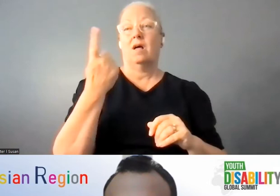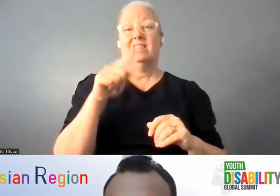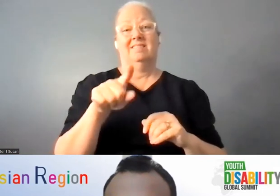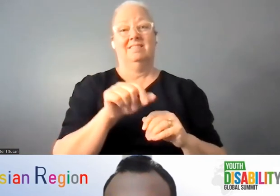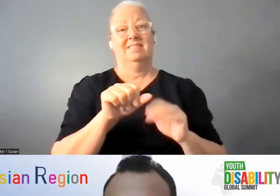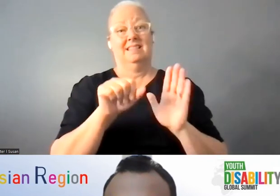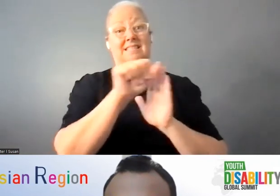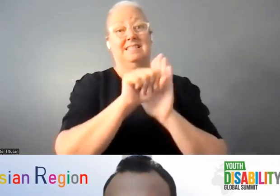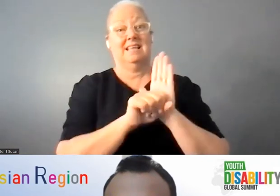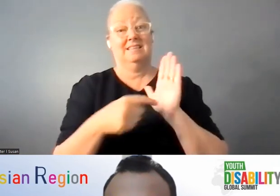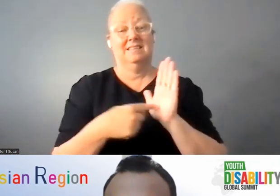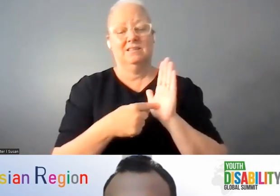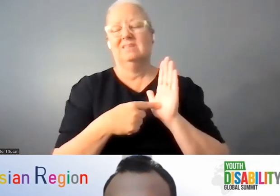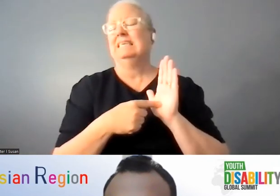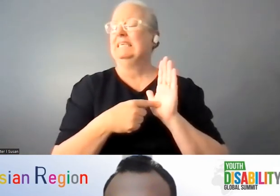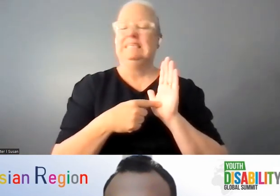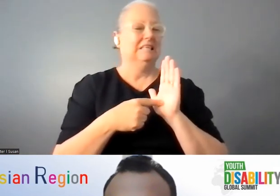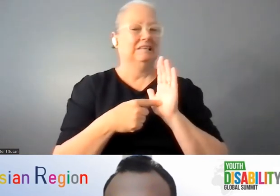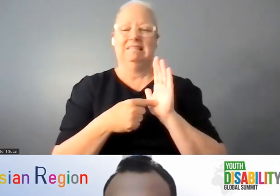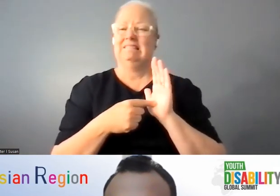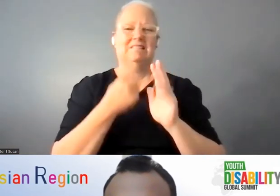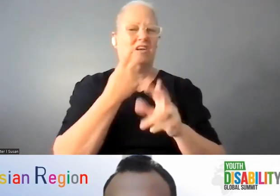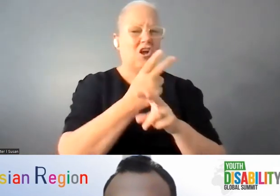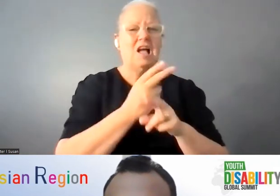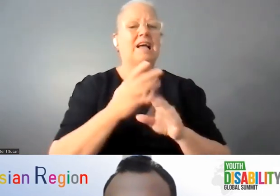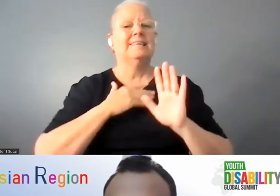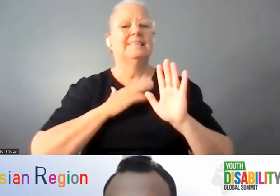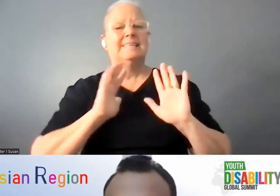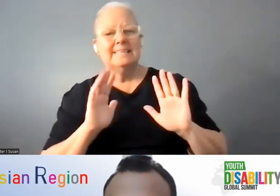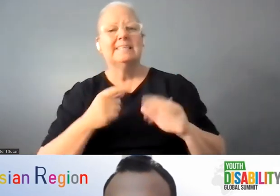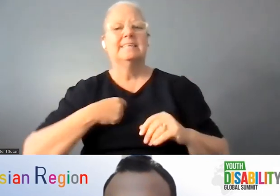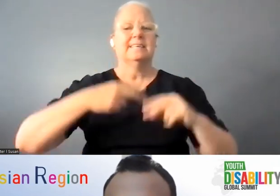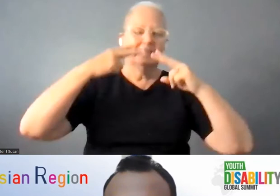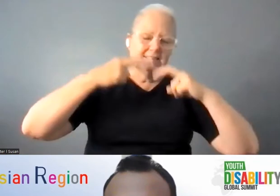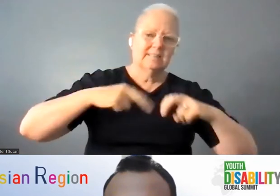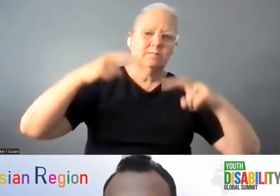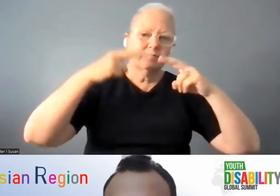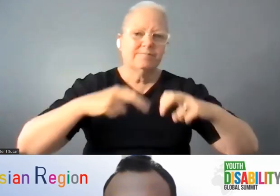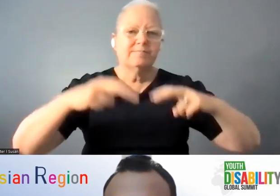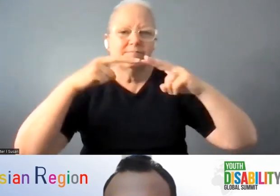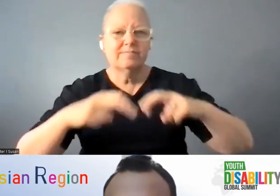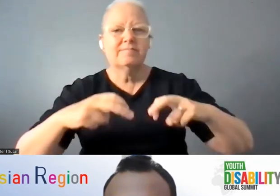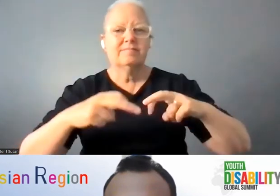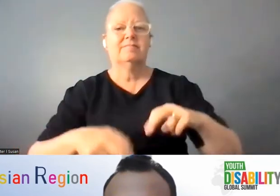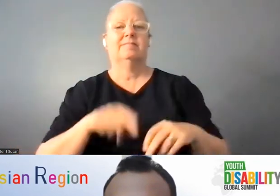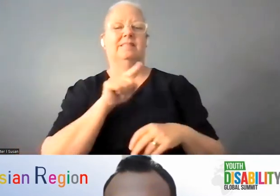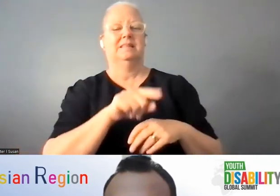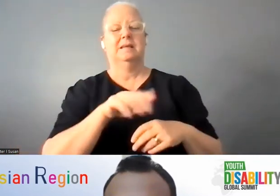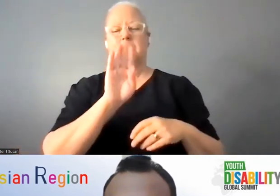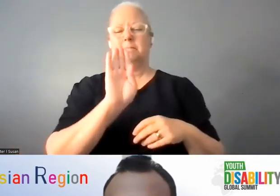And there, when we just went ahead and did a study of all the childcare institutions in the states, there are about